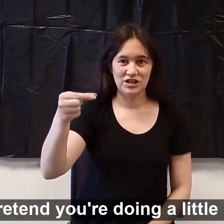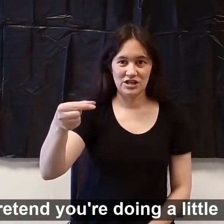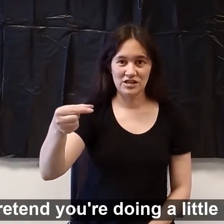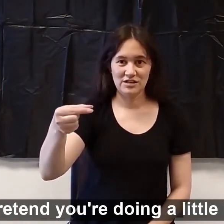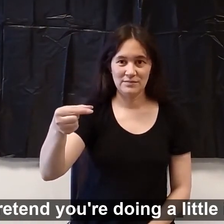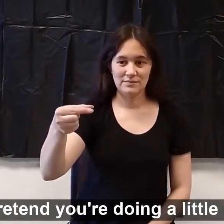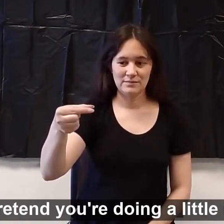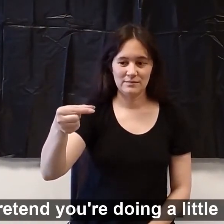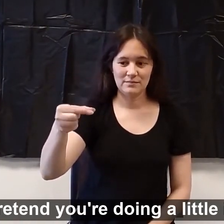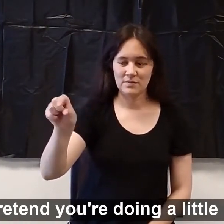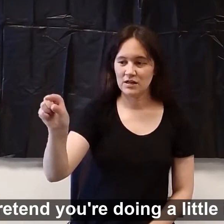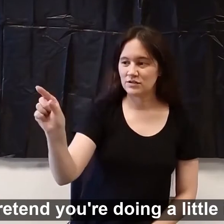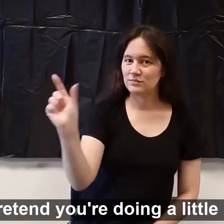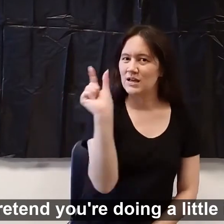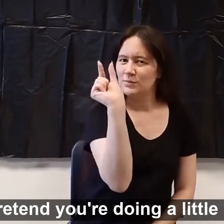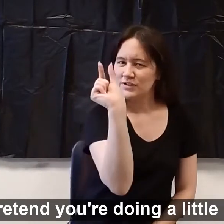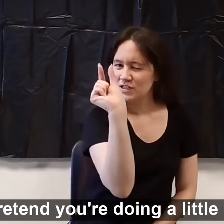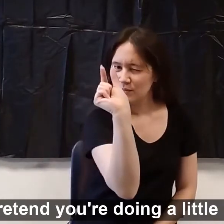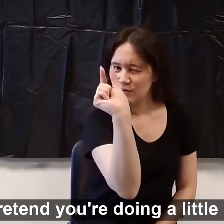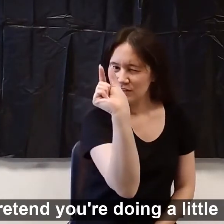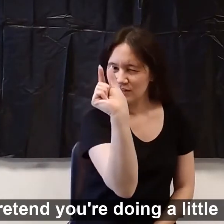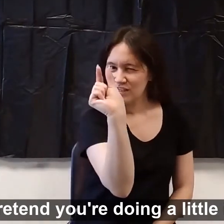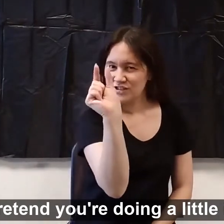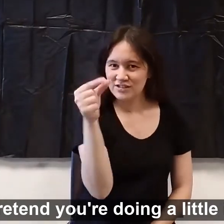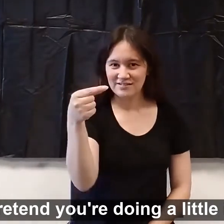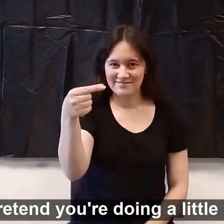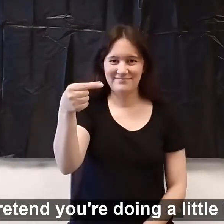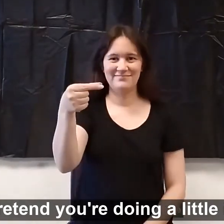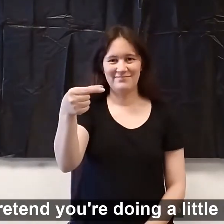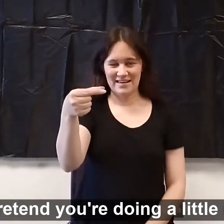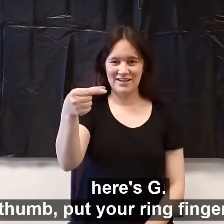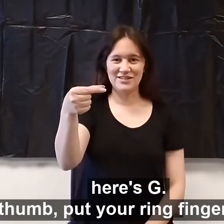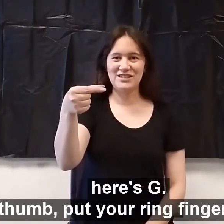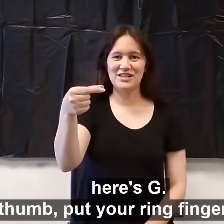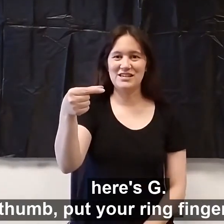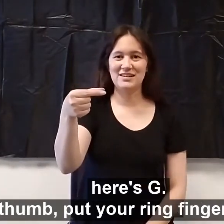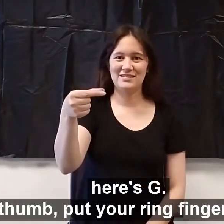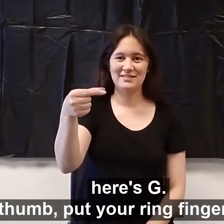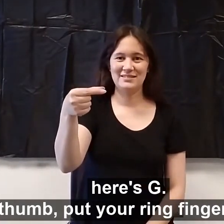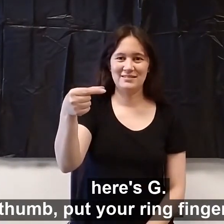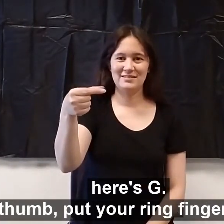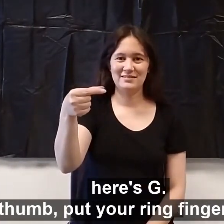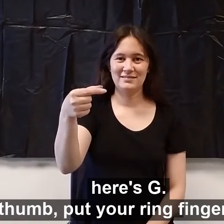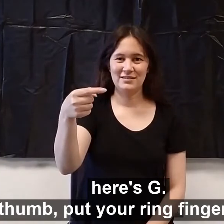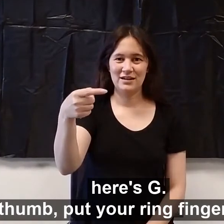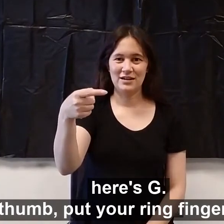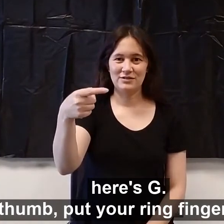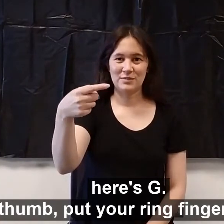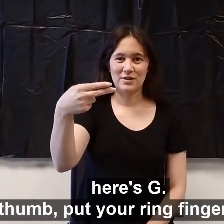G, so pretend you're doing a little inch, and here's G, drop the